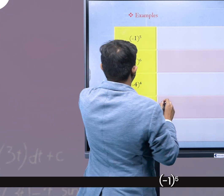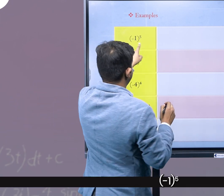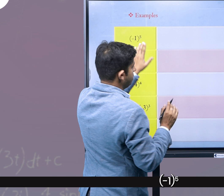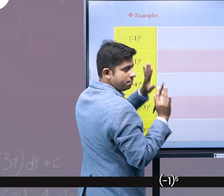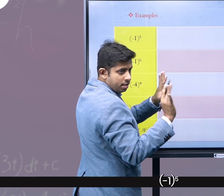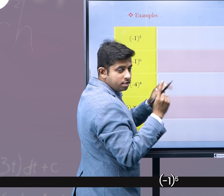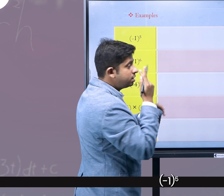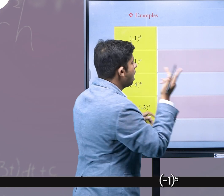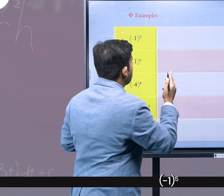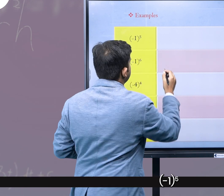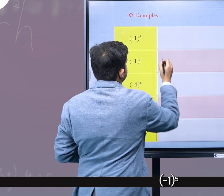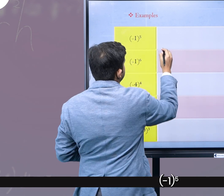Minus 1 to the power of 5.